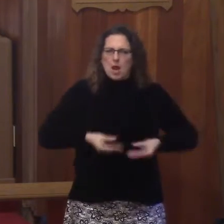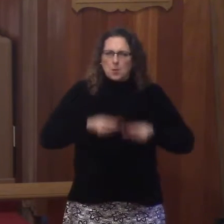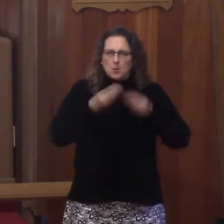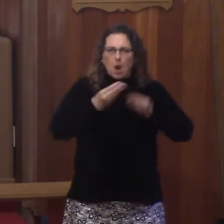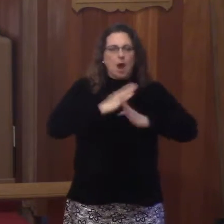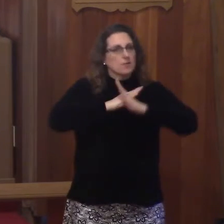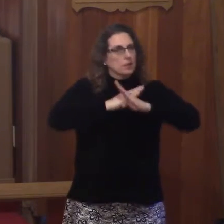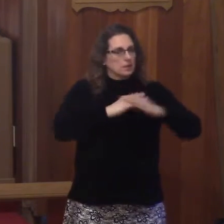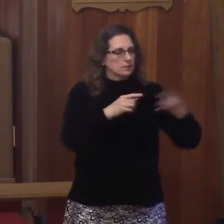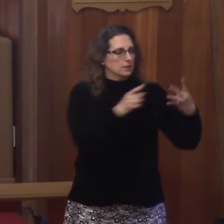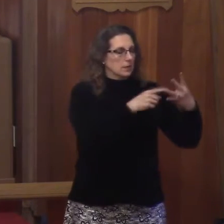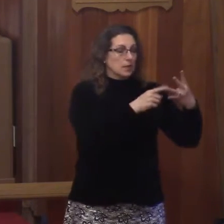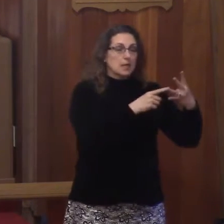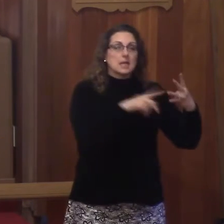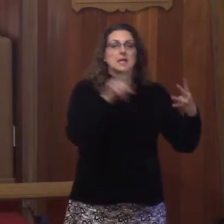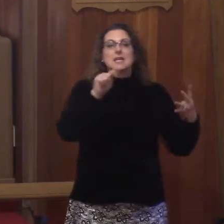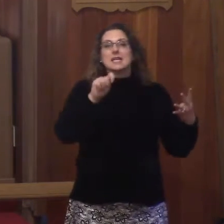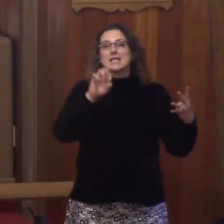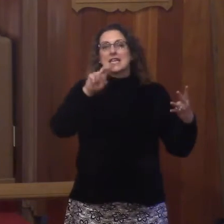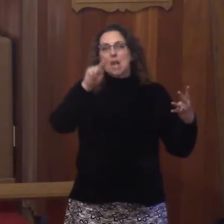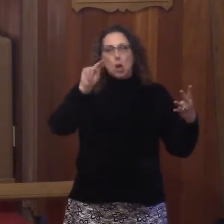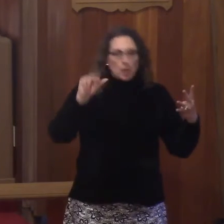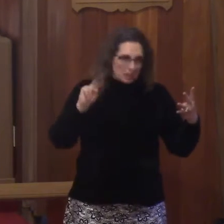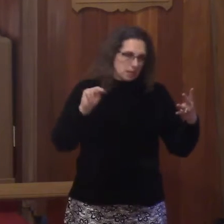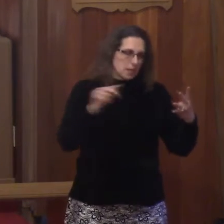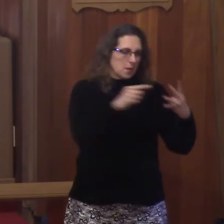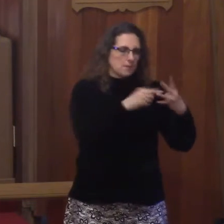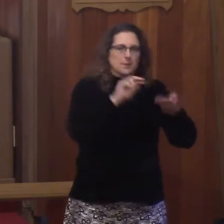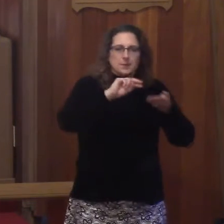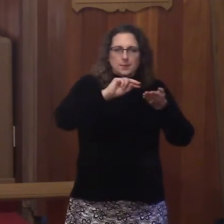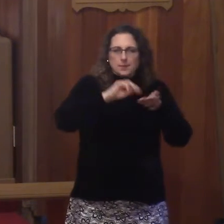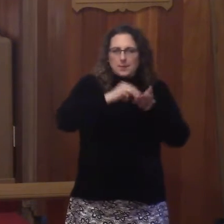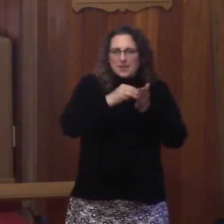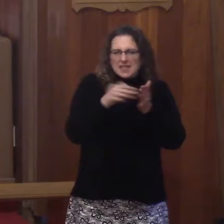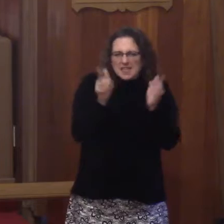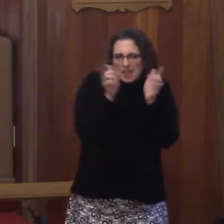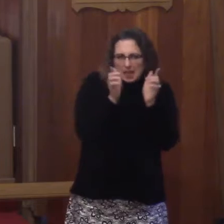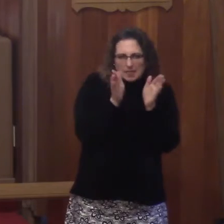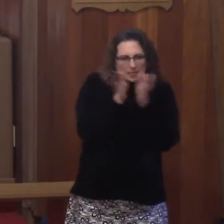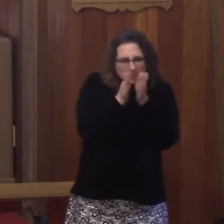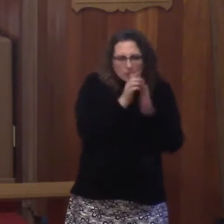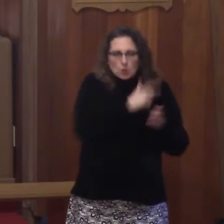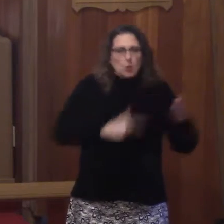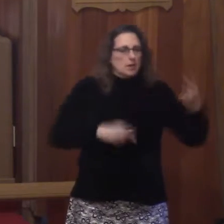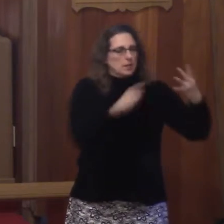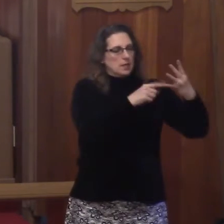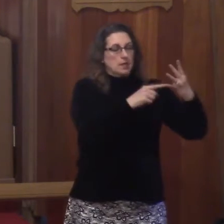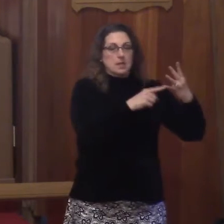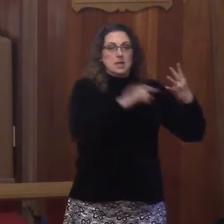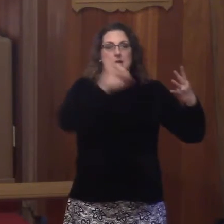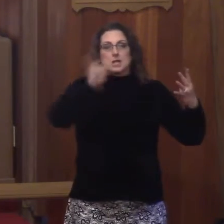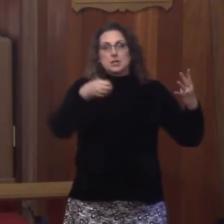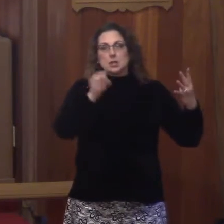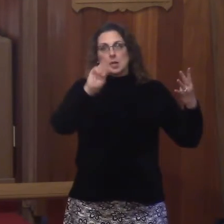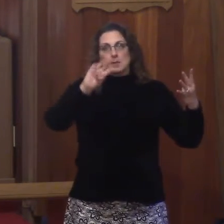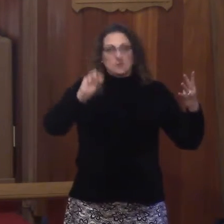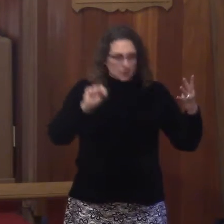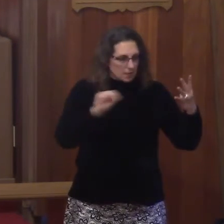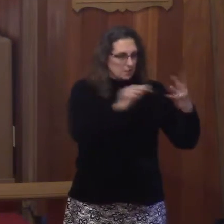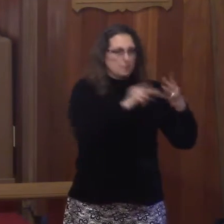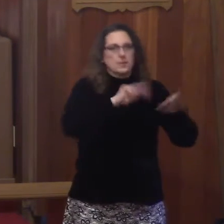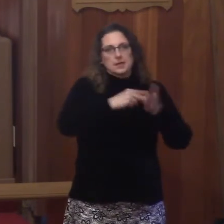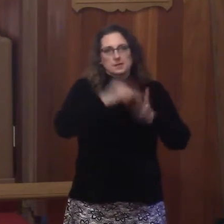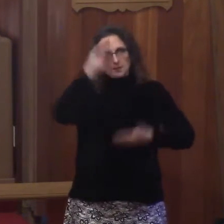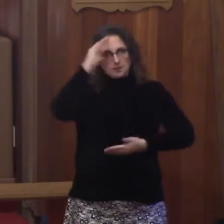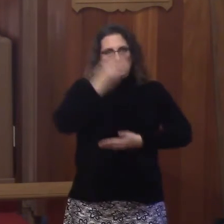protector. And then Tiernan means little Lord. And then Jameson means son of James. And then